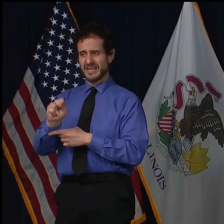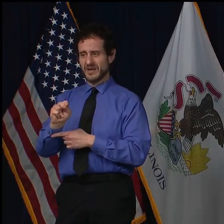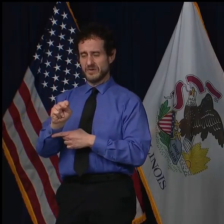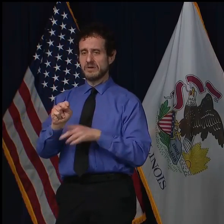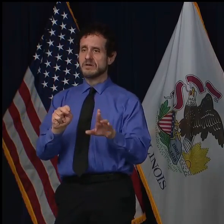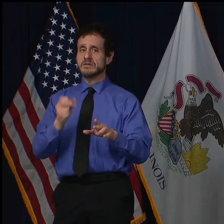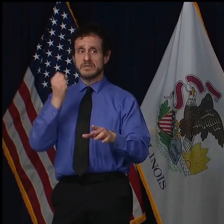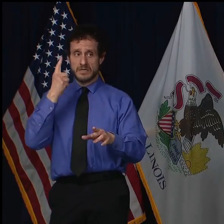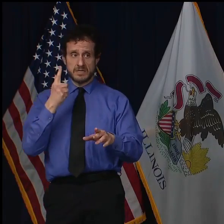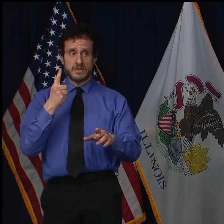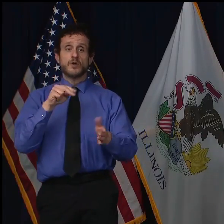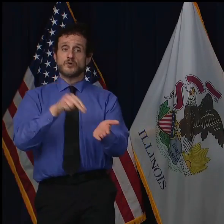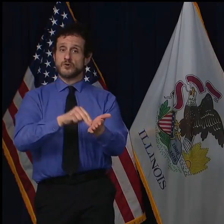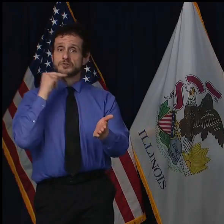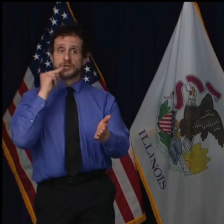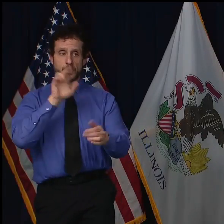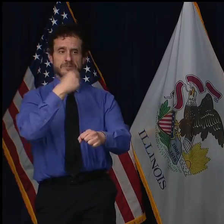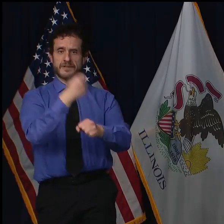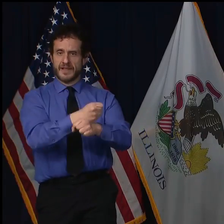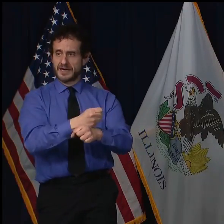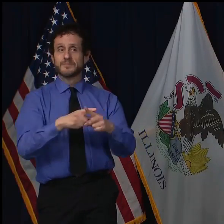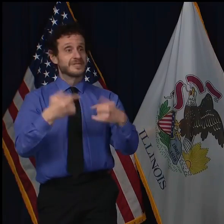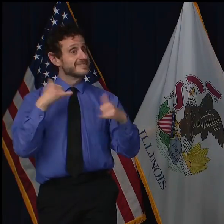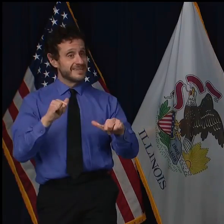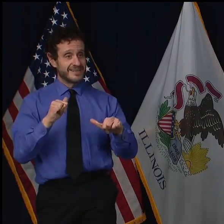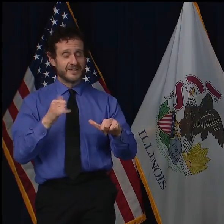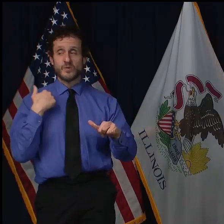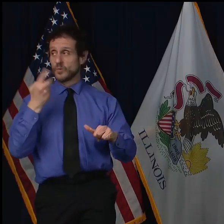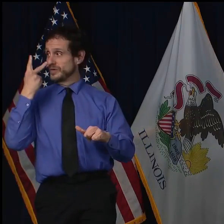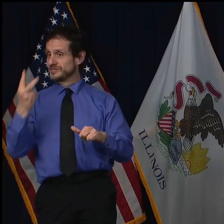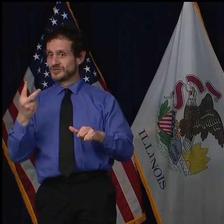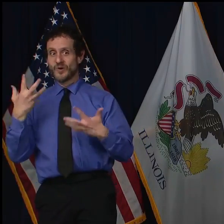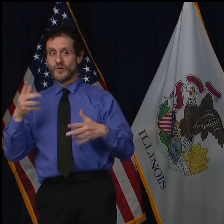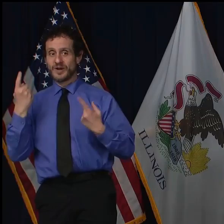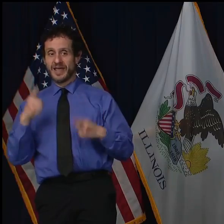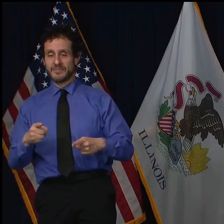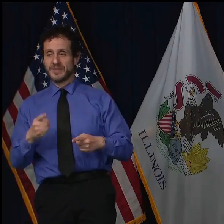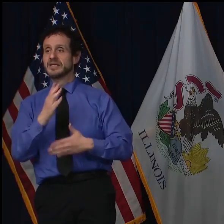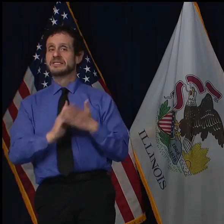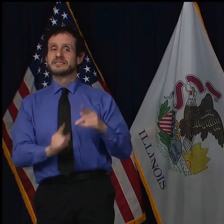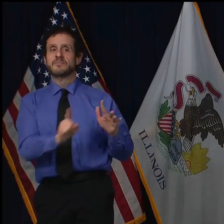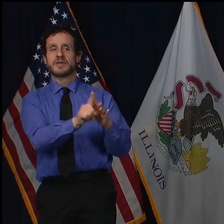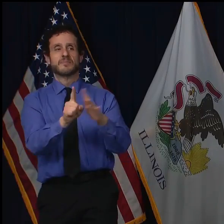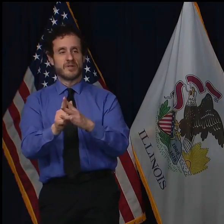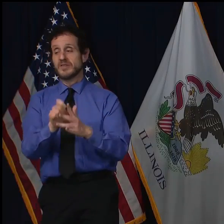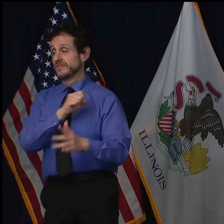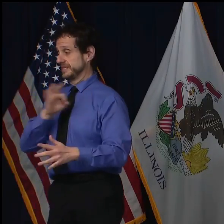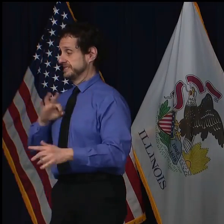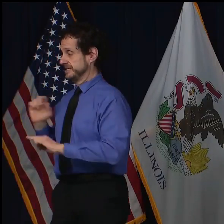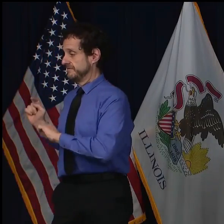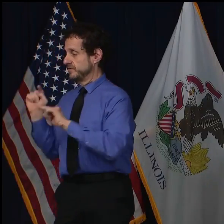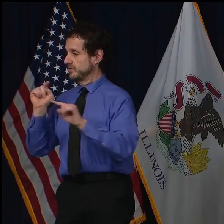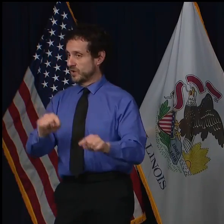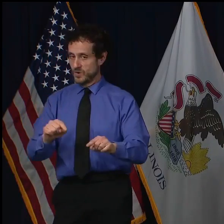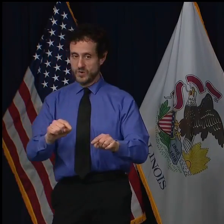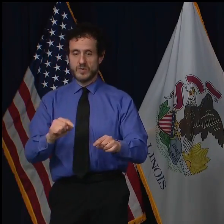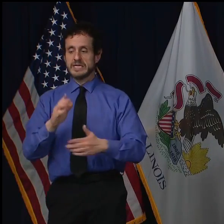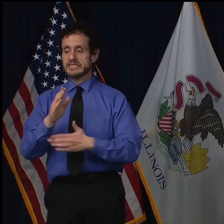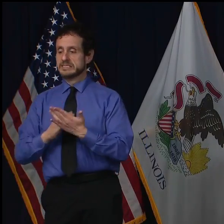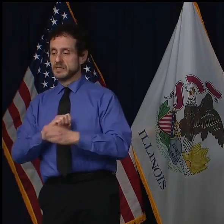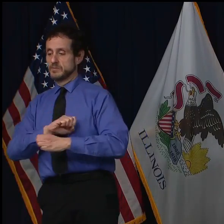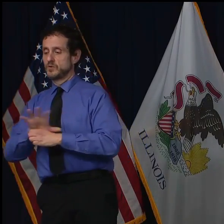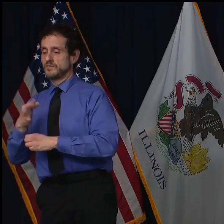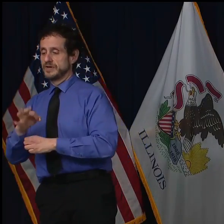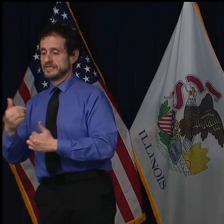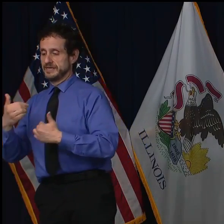down nursing homes. And yet, as we saw, there are people who work at these nursing homes who come in and